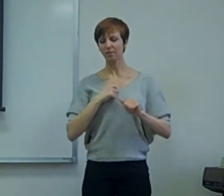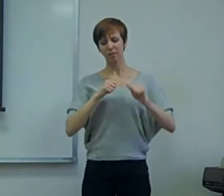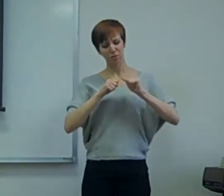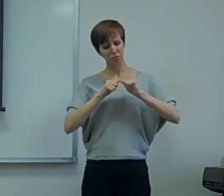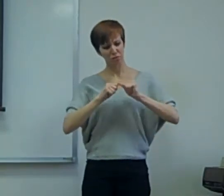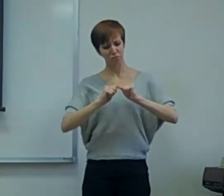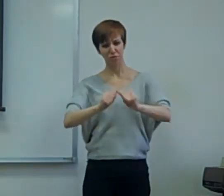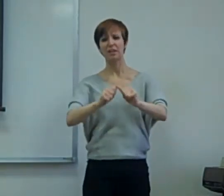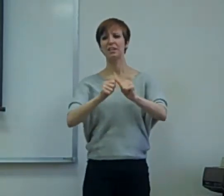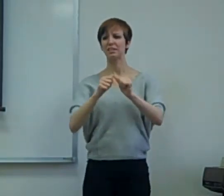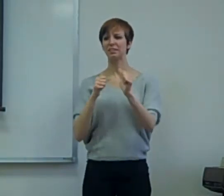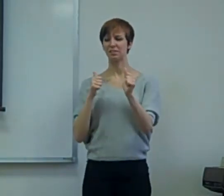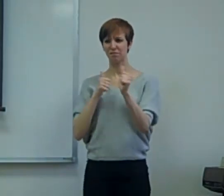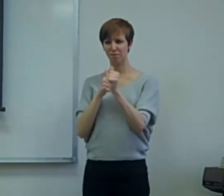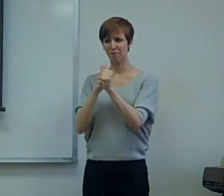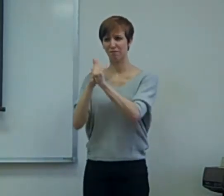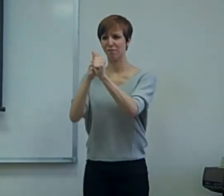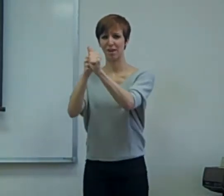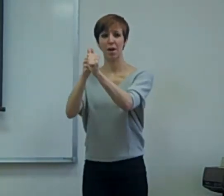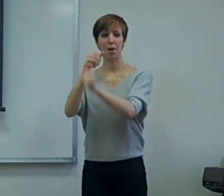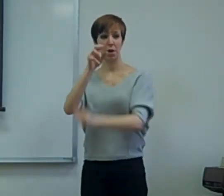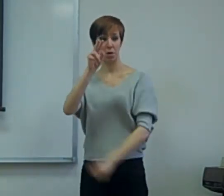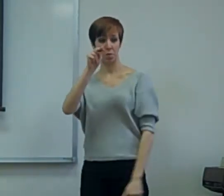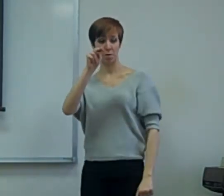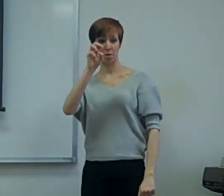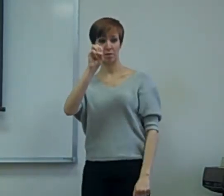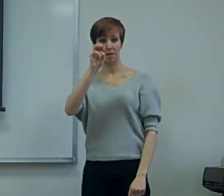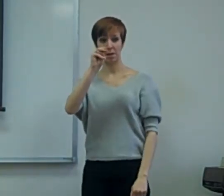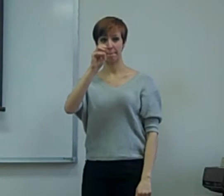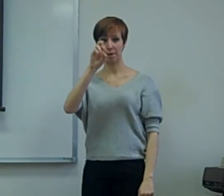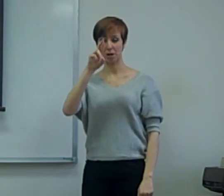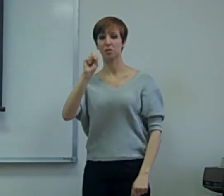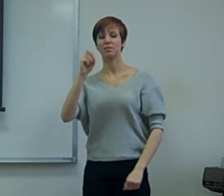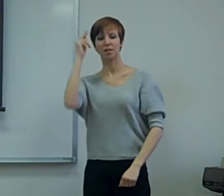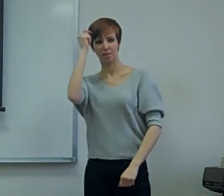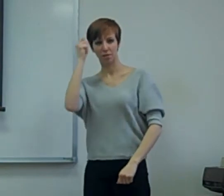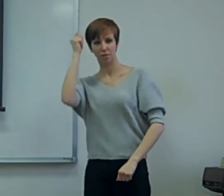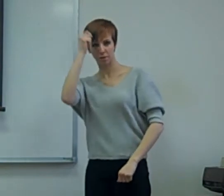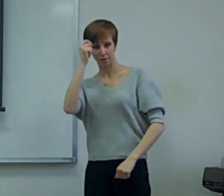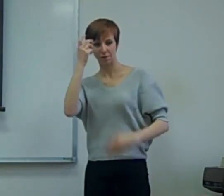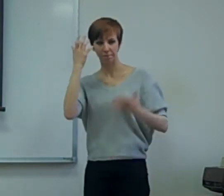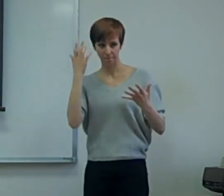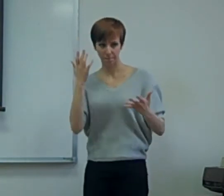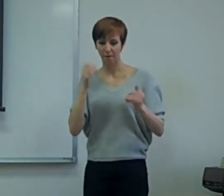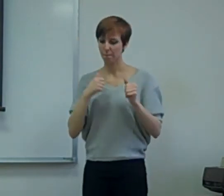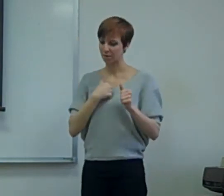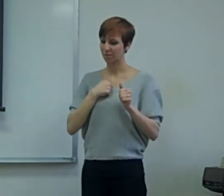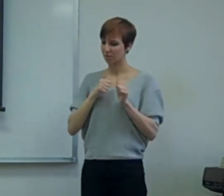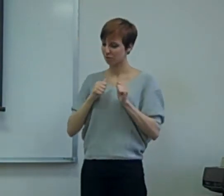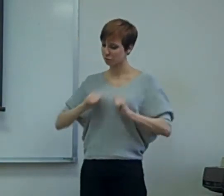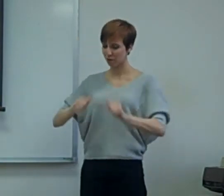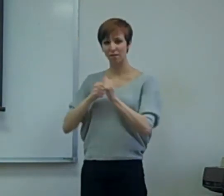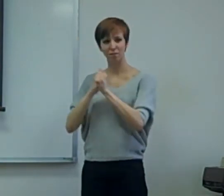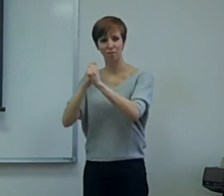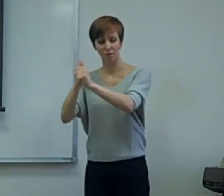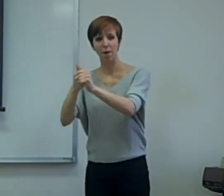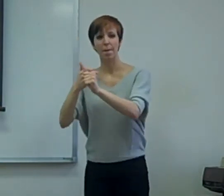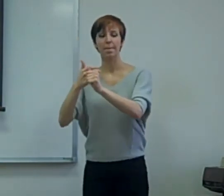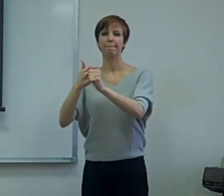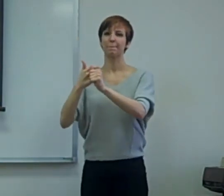follow Niemeyer's theory in terms of recreating my relationship with Greg. And so I like to